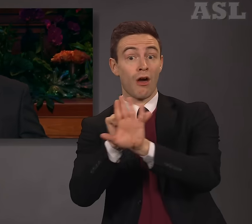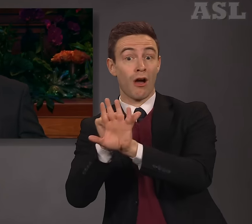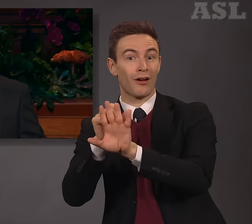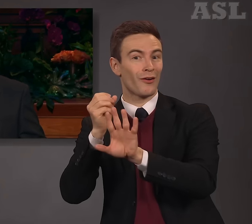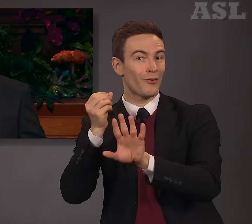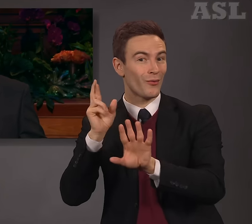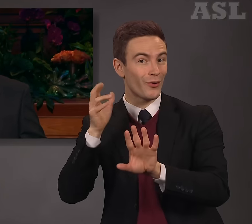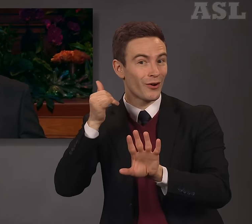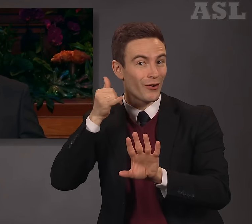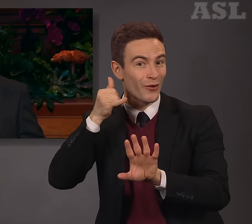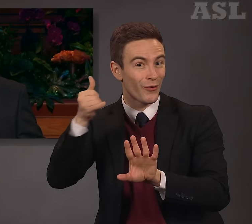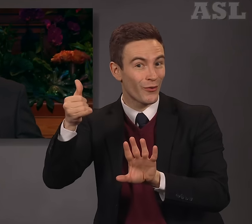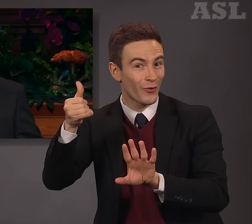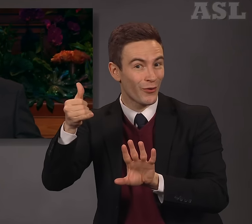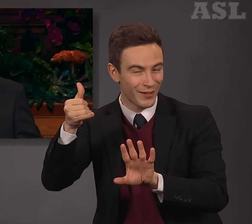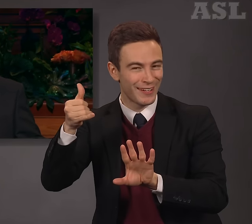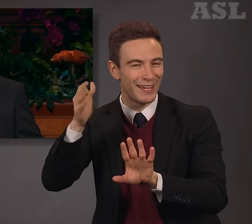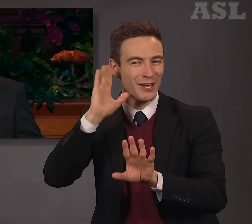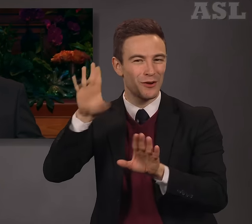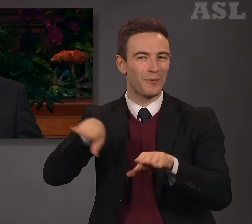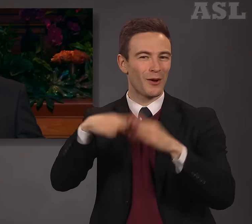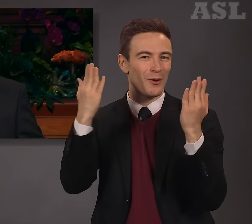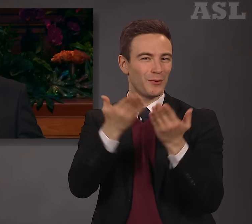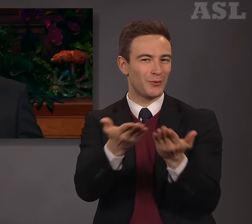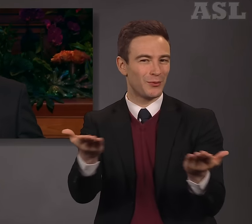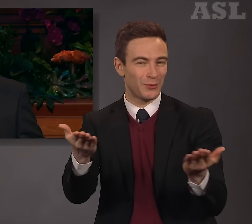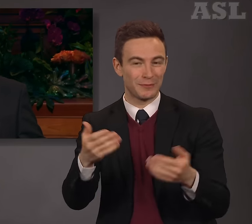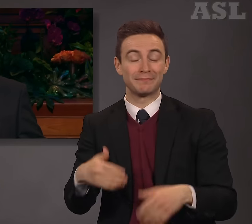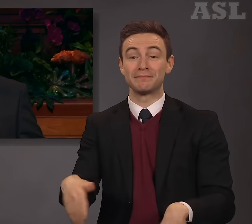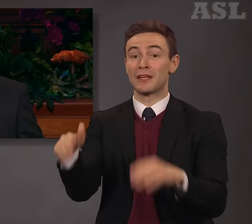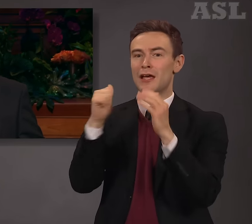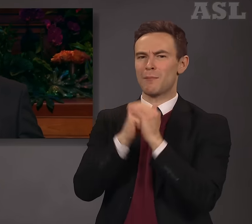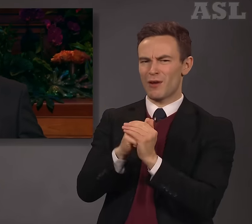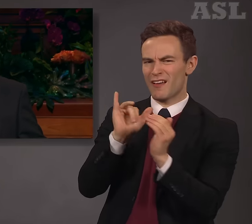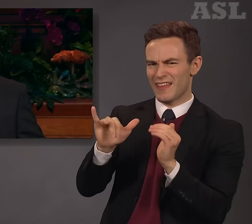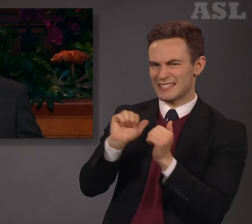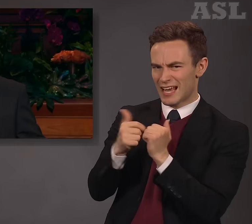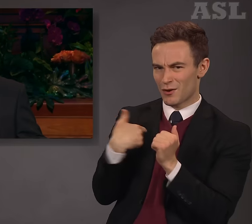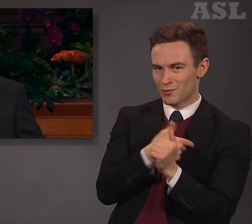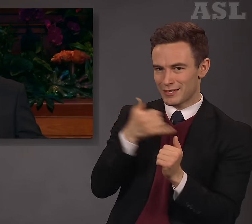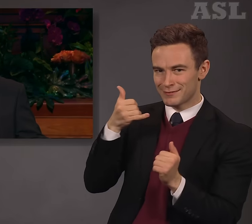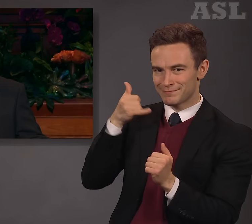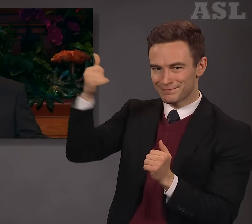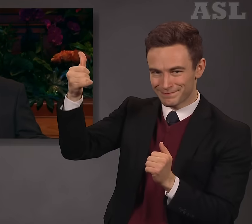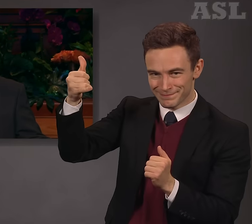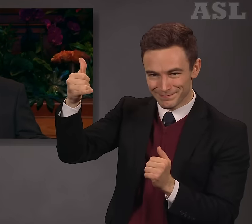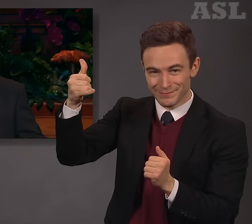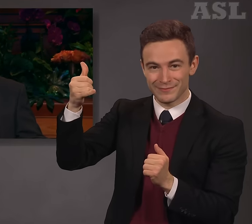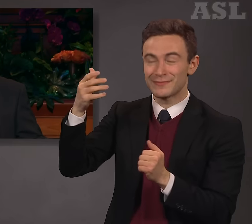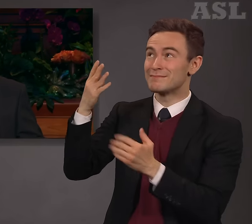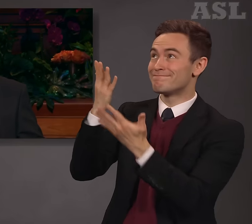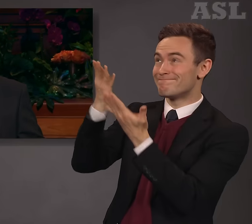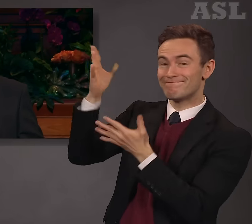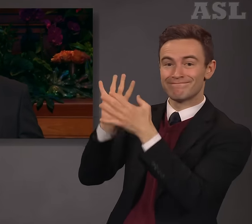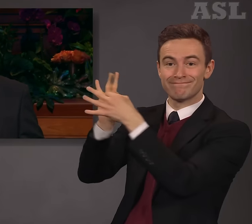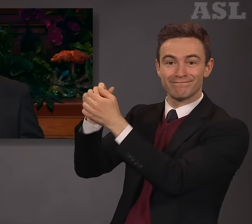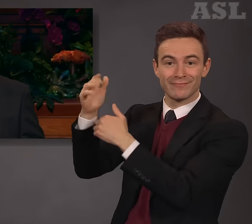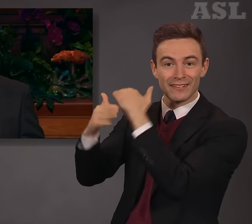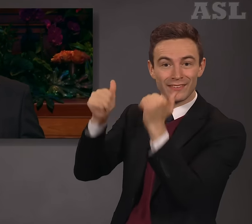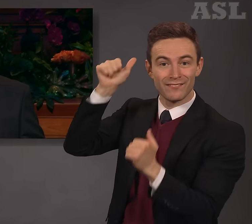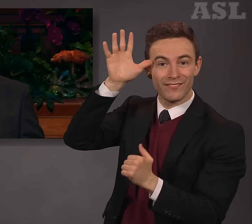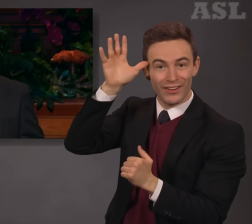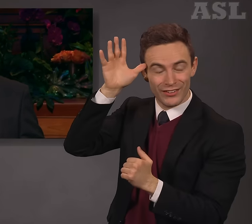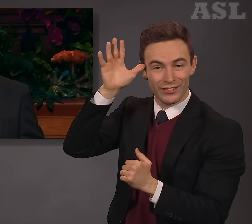and it shall be opened unto you"? Prayer is the means of communication with our Heavenly Father that allows us to